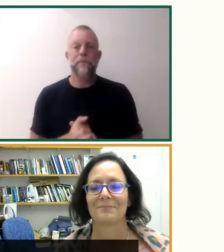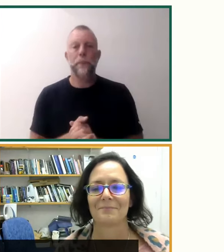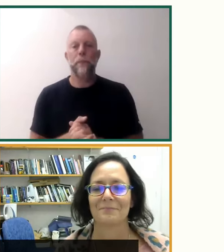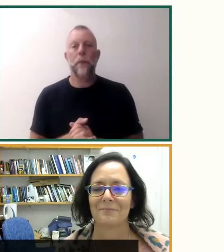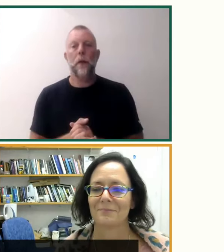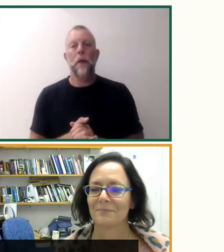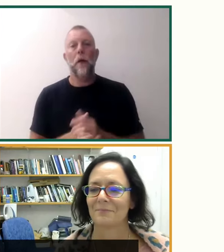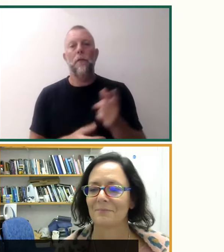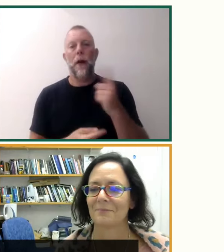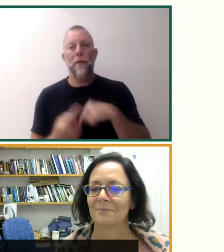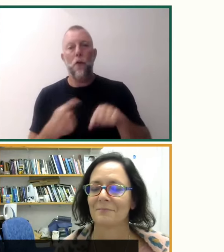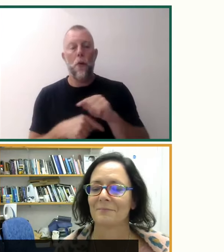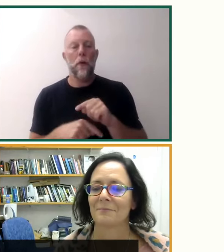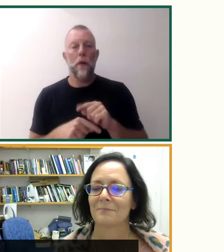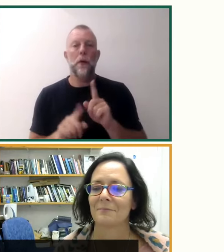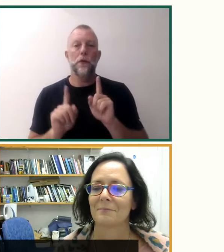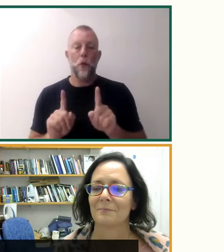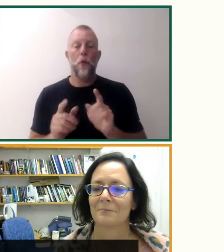everyone.